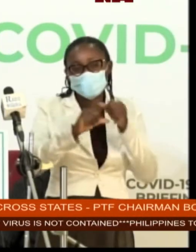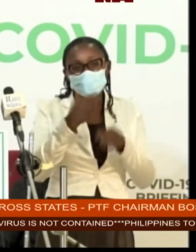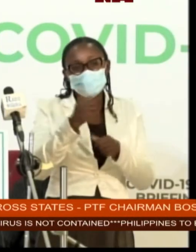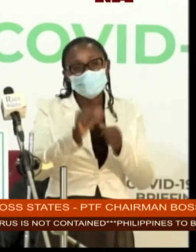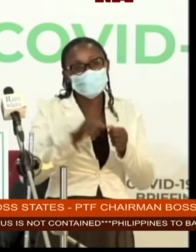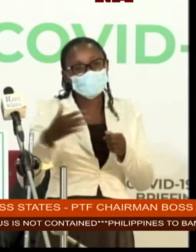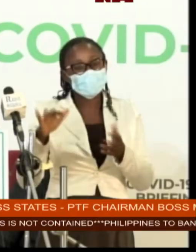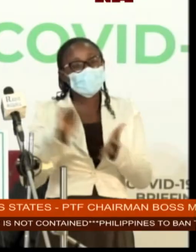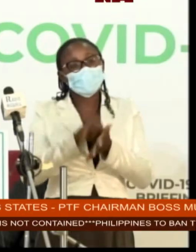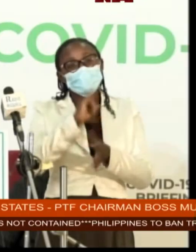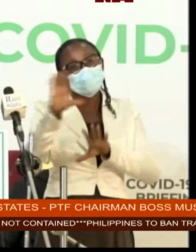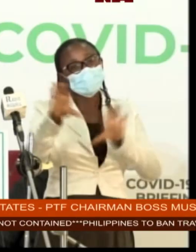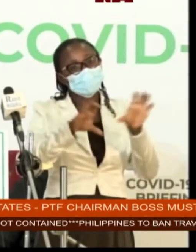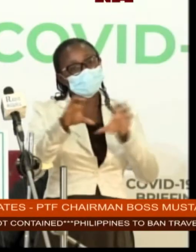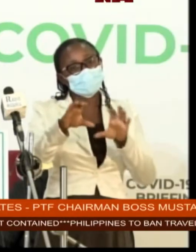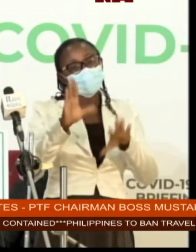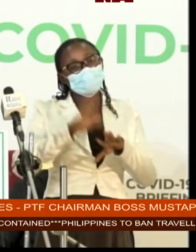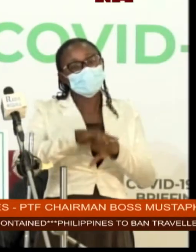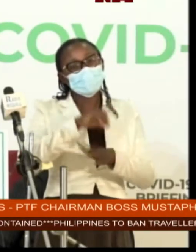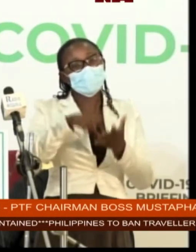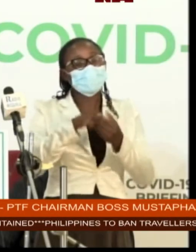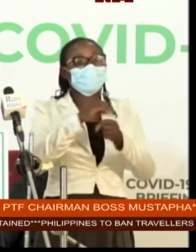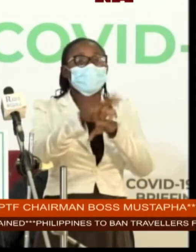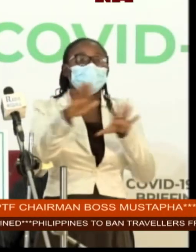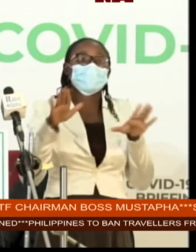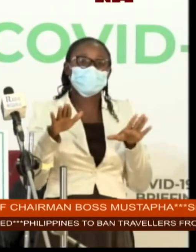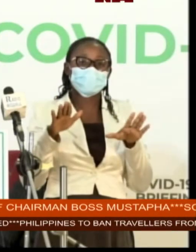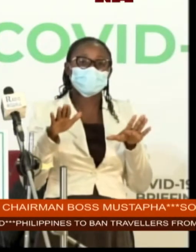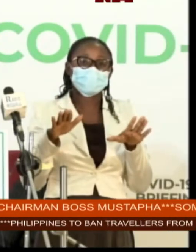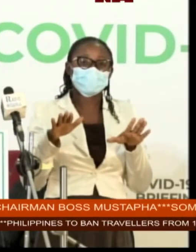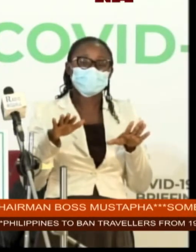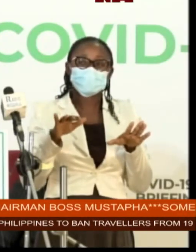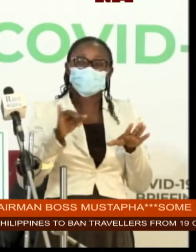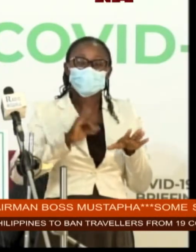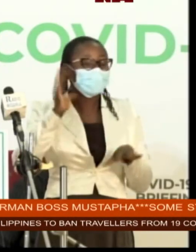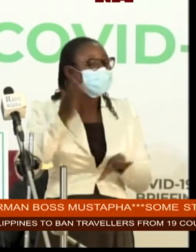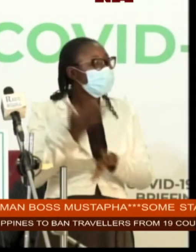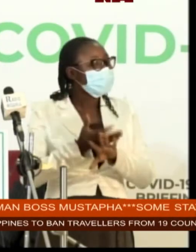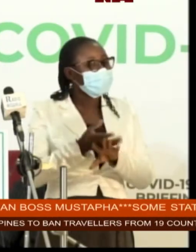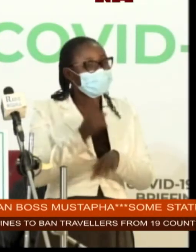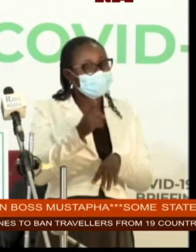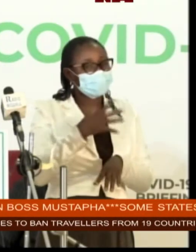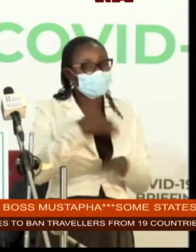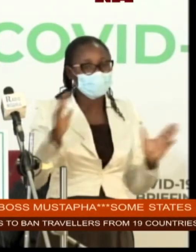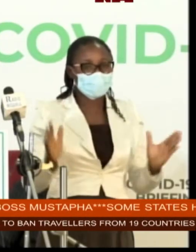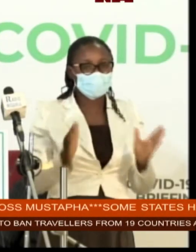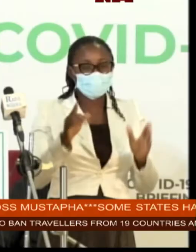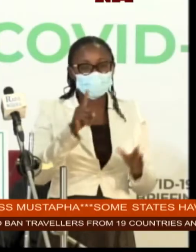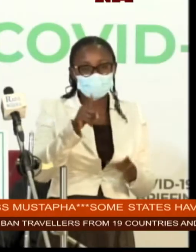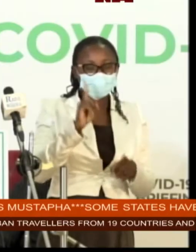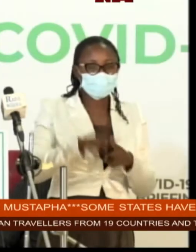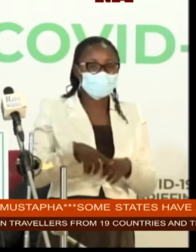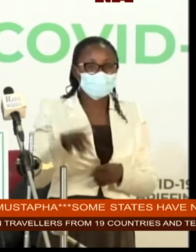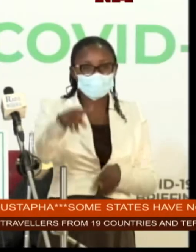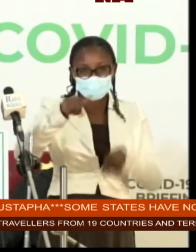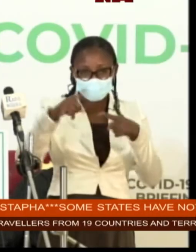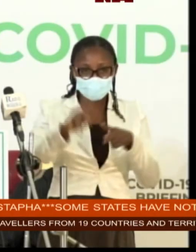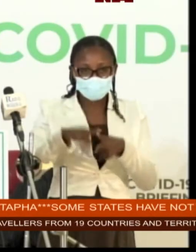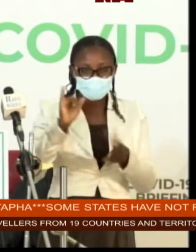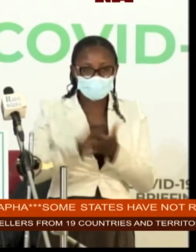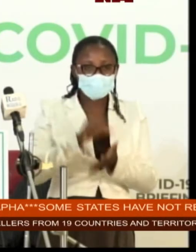everything that is being done on this pandemic. I'll urge you, I'll encourage you to visit that